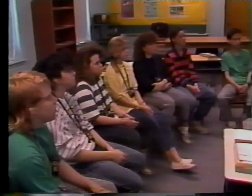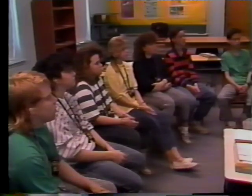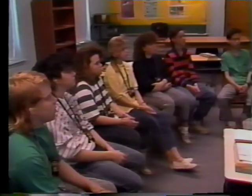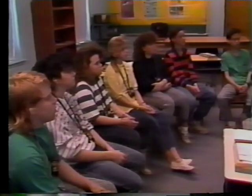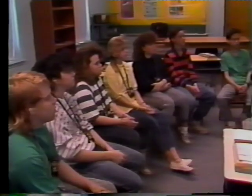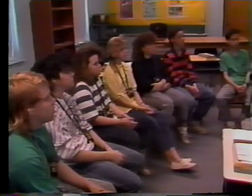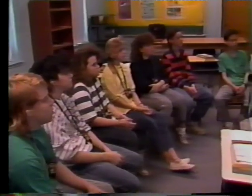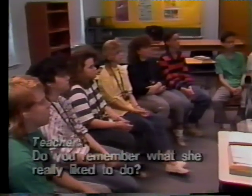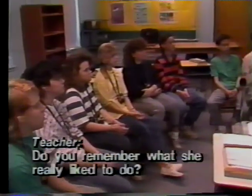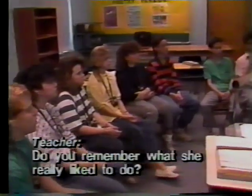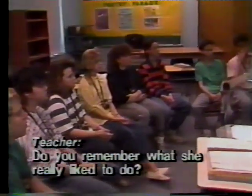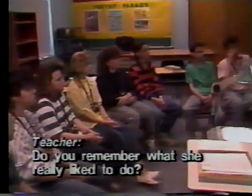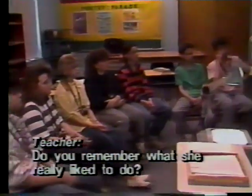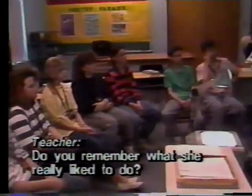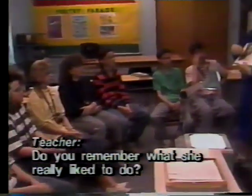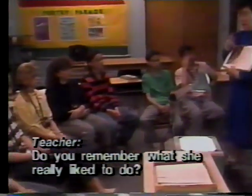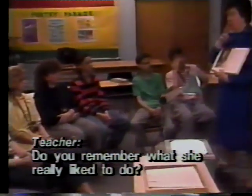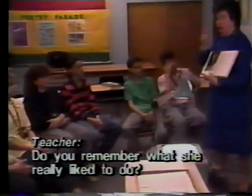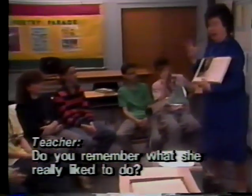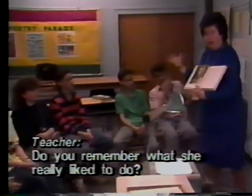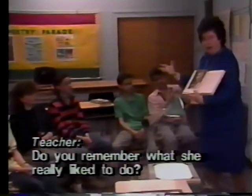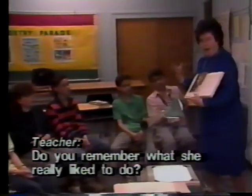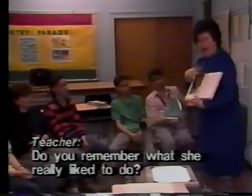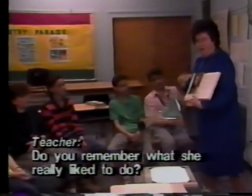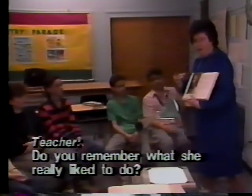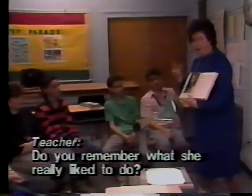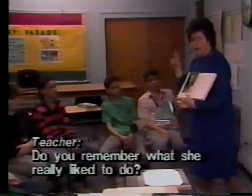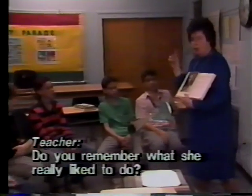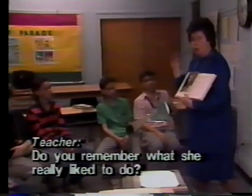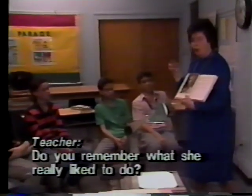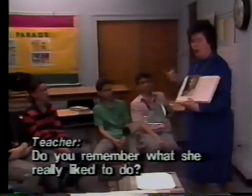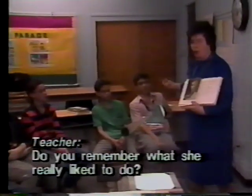But do you remember what she really liked to do?